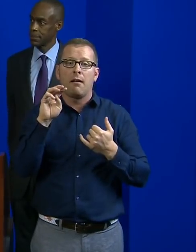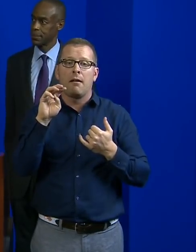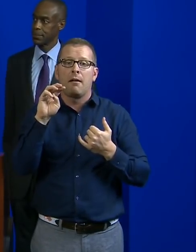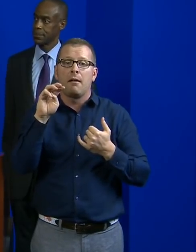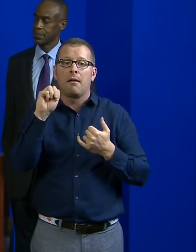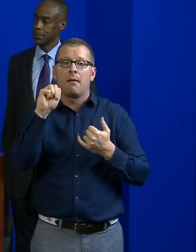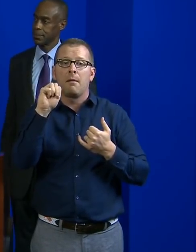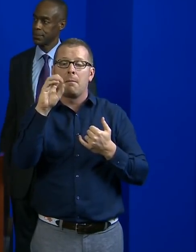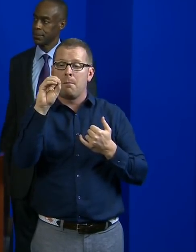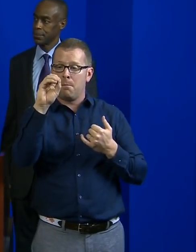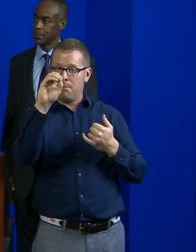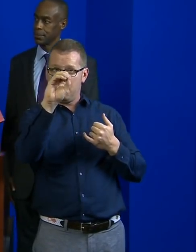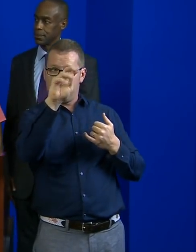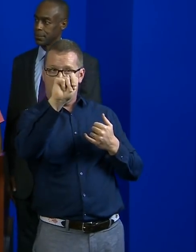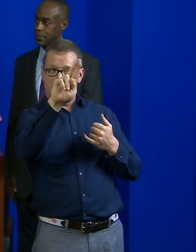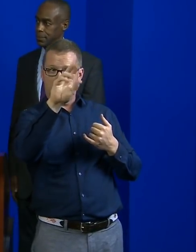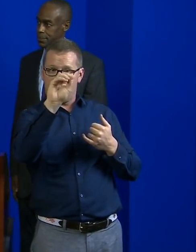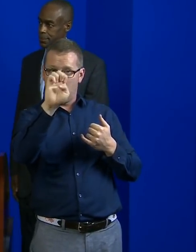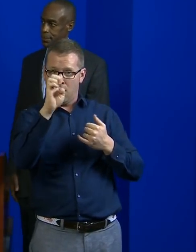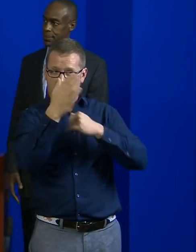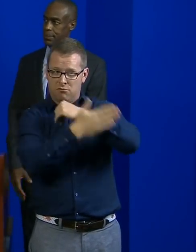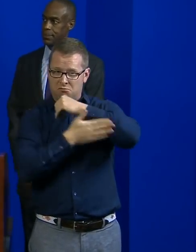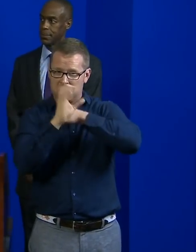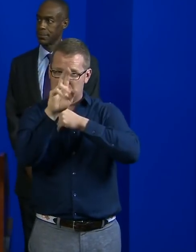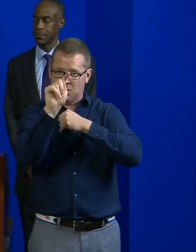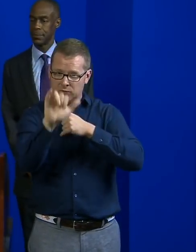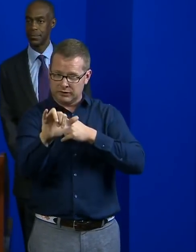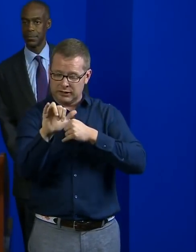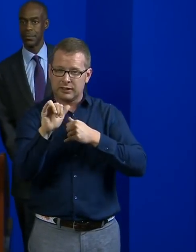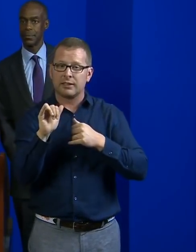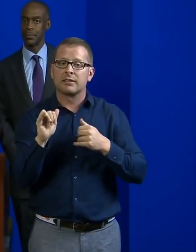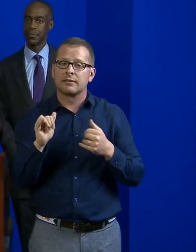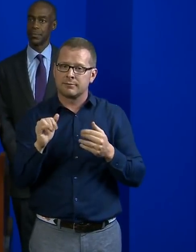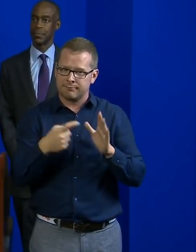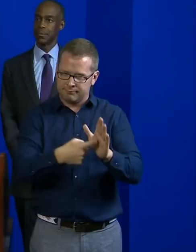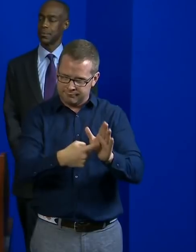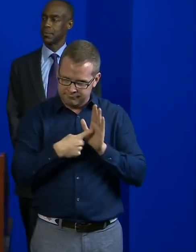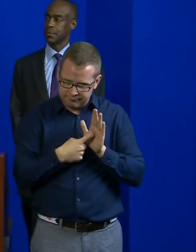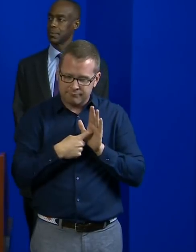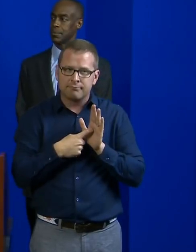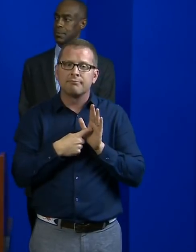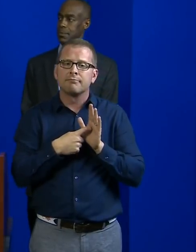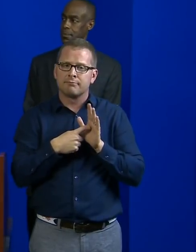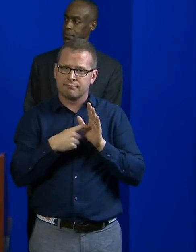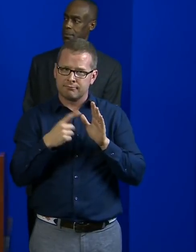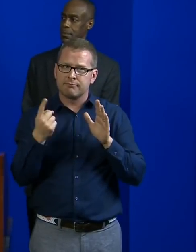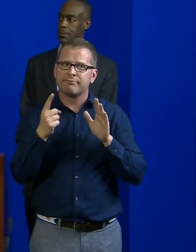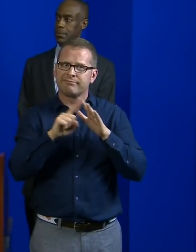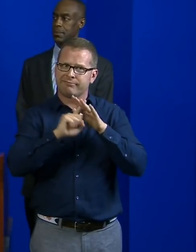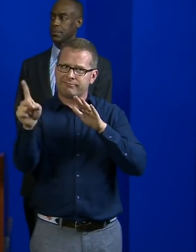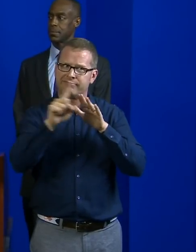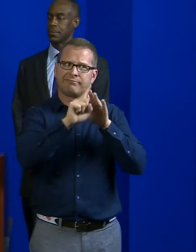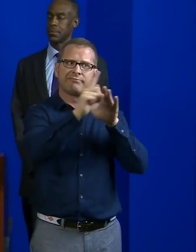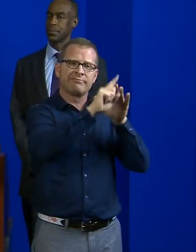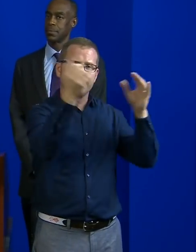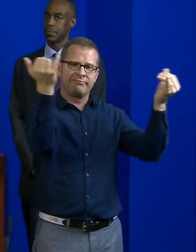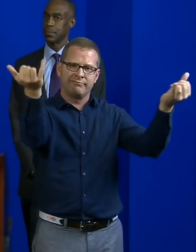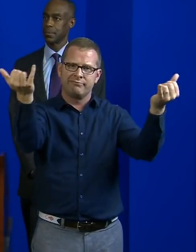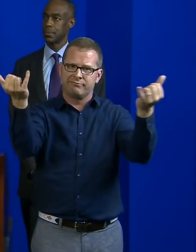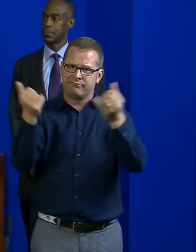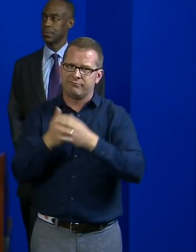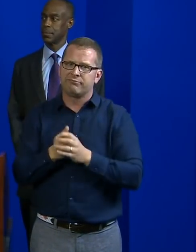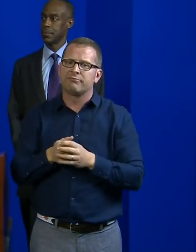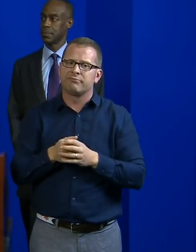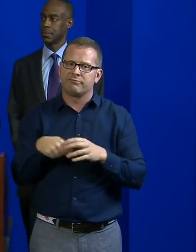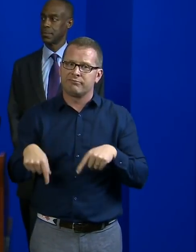mandatory evacuations. So there's only one way to get out of Monroe County, and that's through Dade County and Broward County. So the Broward County